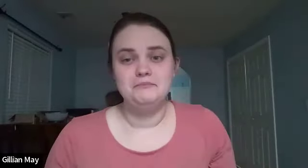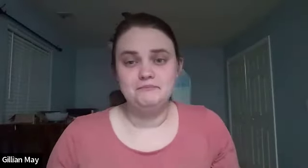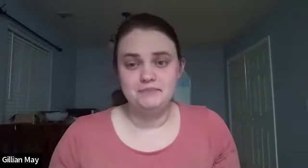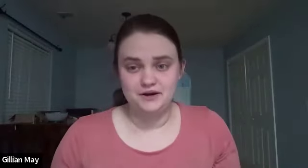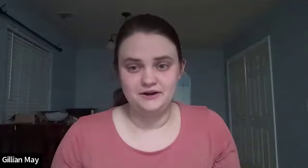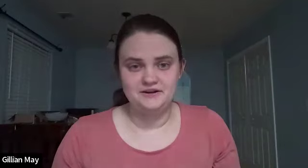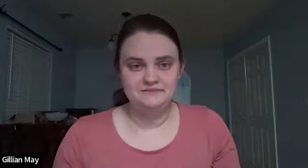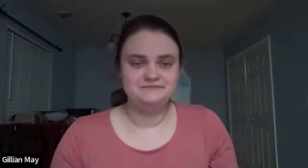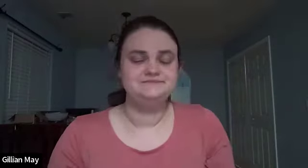Bird,